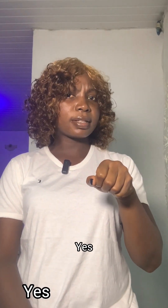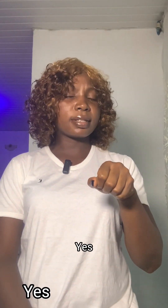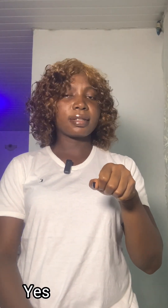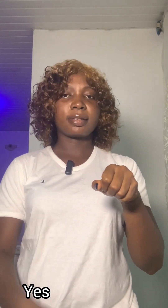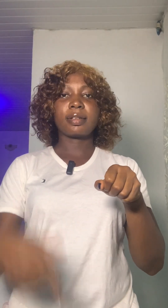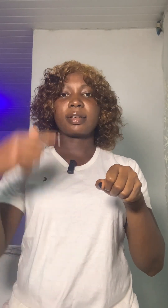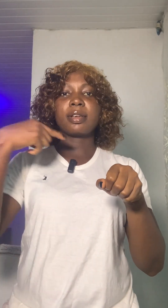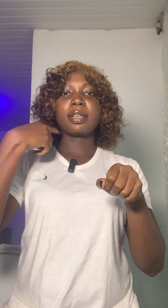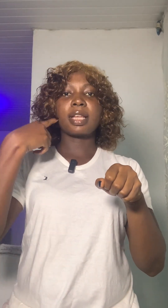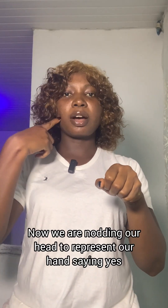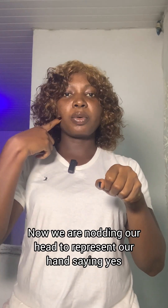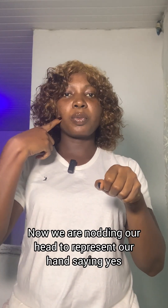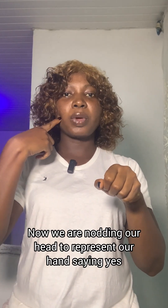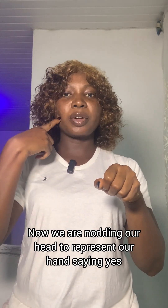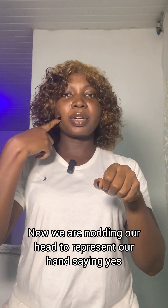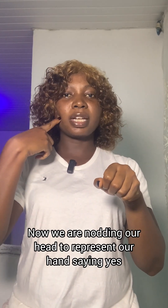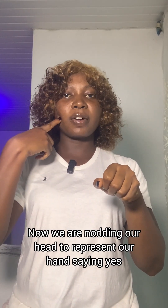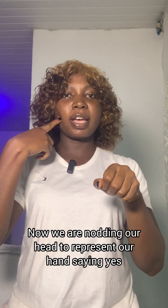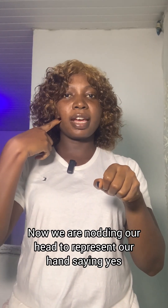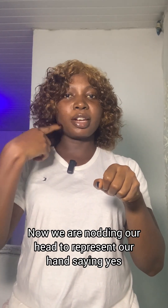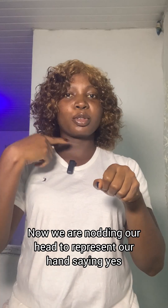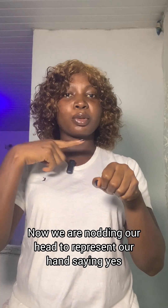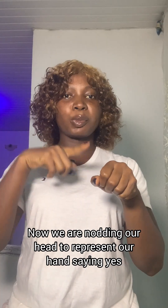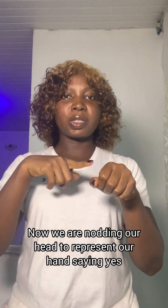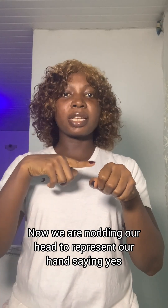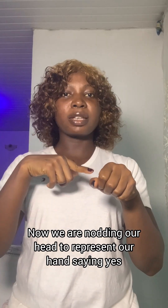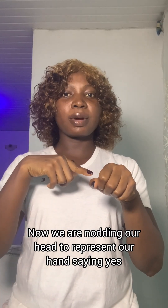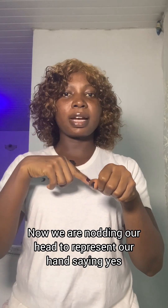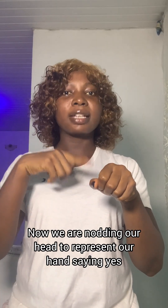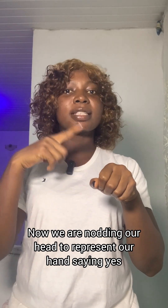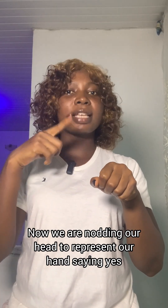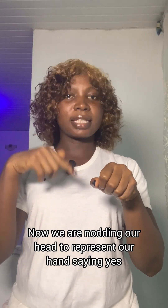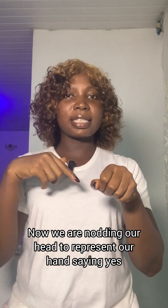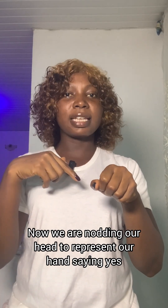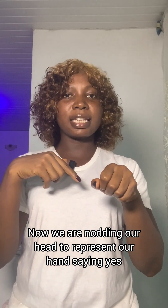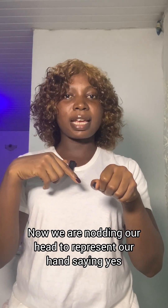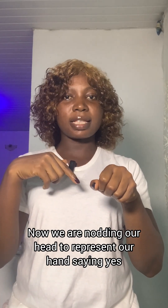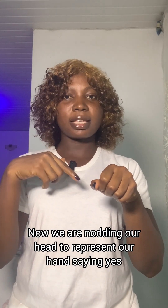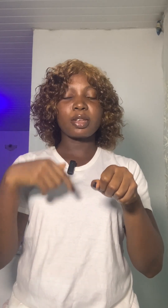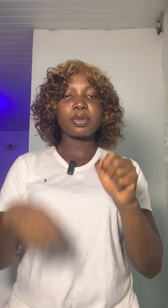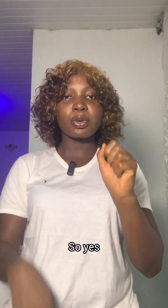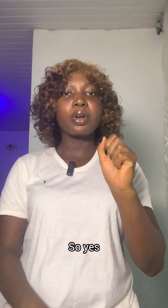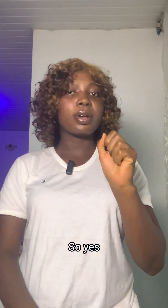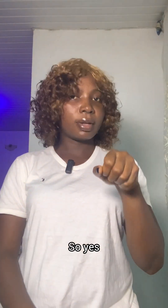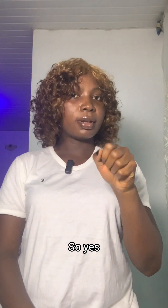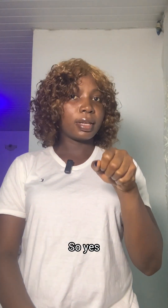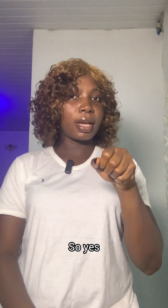Yes. Now we are nodding our head to represent our hand, saying yes. So,